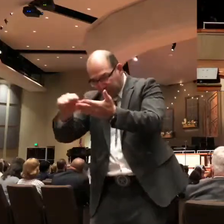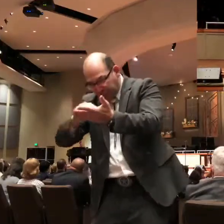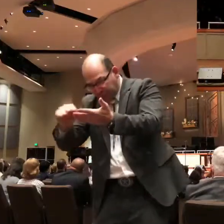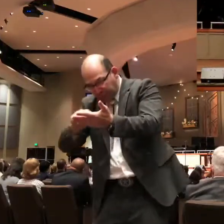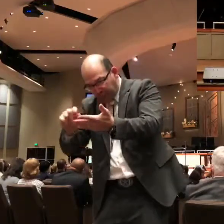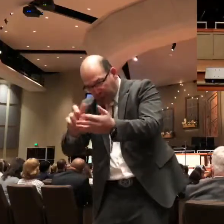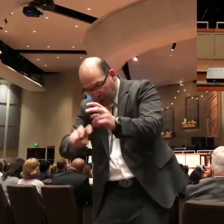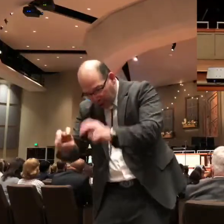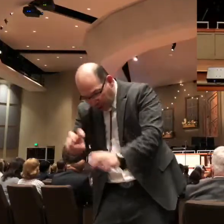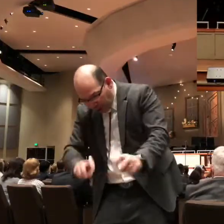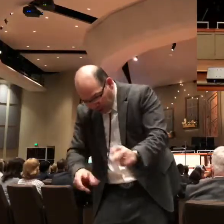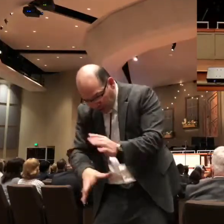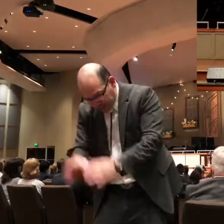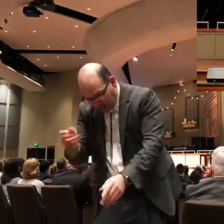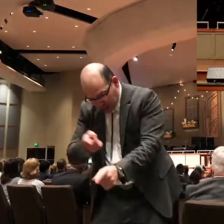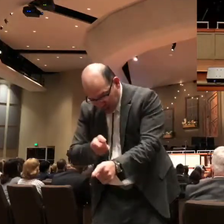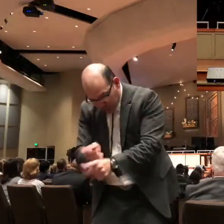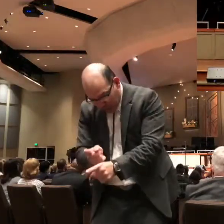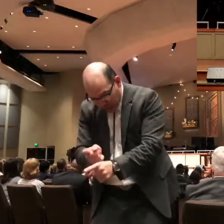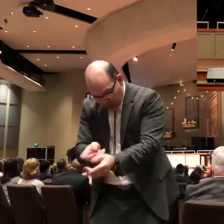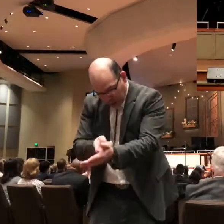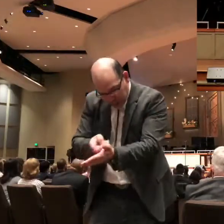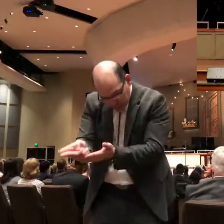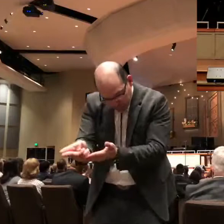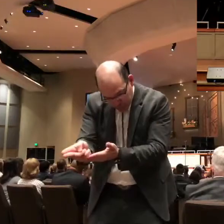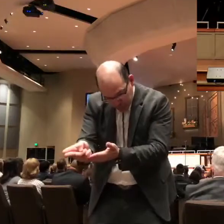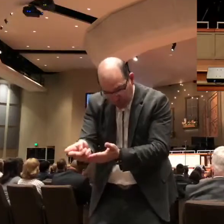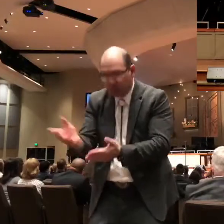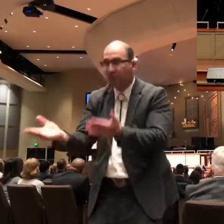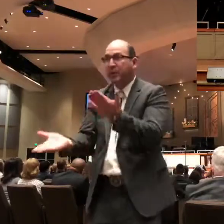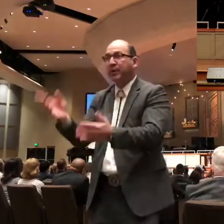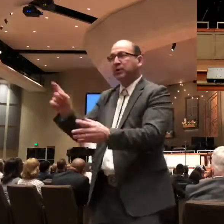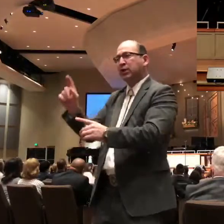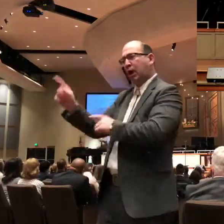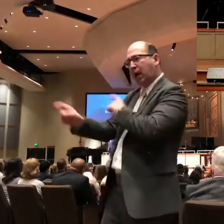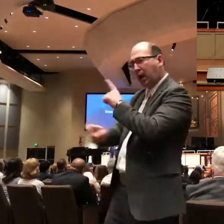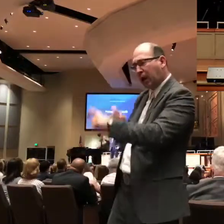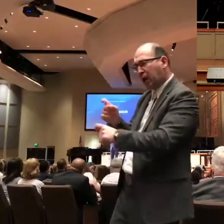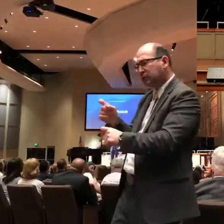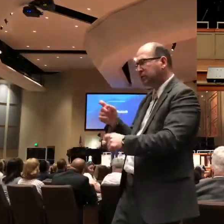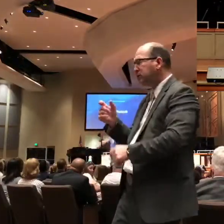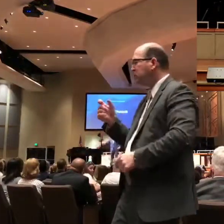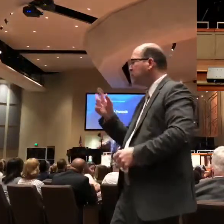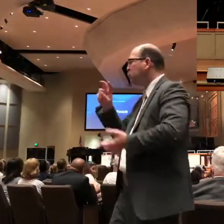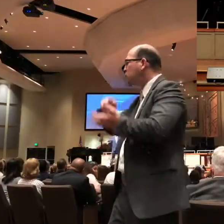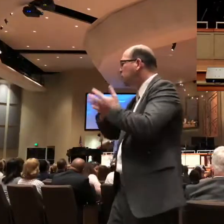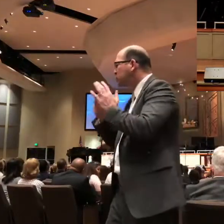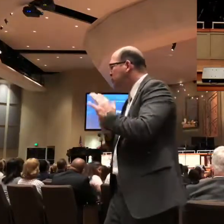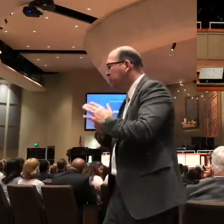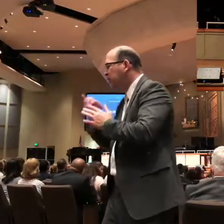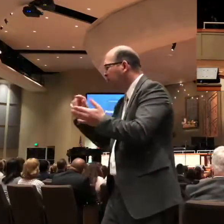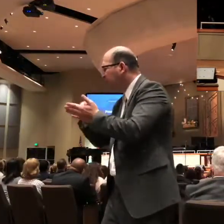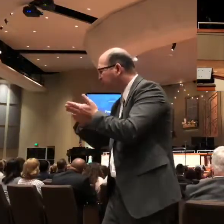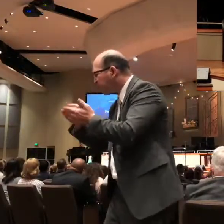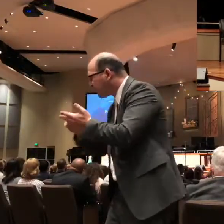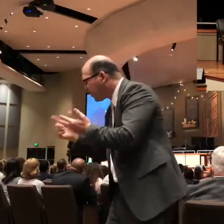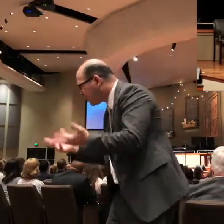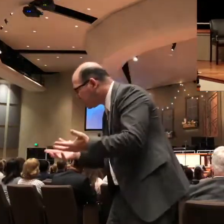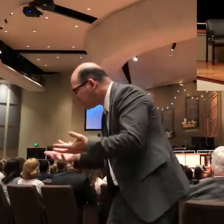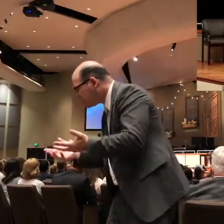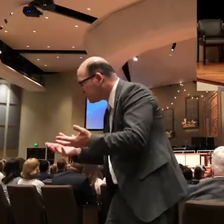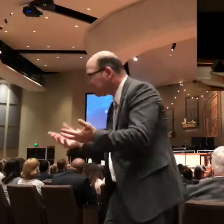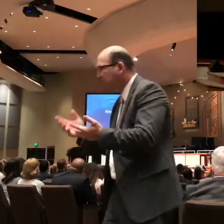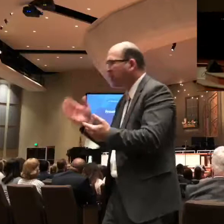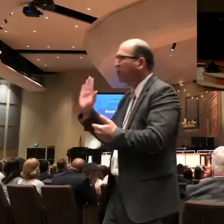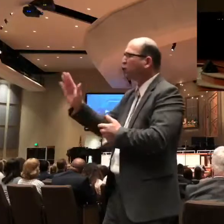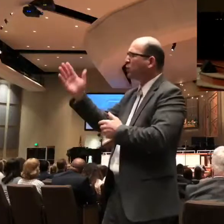it is so. That means you've got to ask some questions about a sermon or a lesson that you hear here or that you hear somewhere else, or a passage